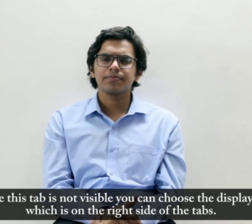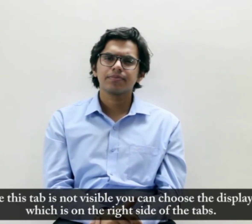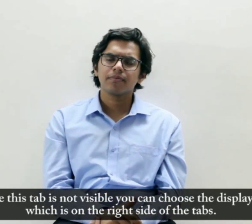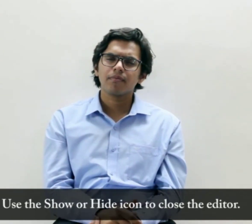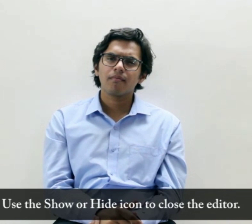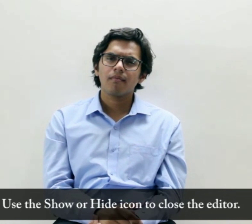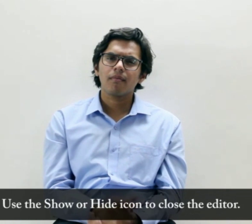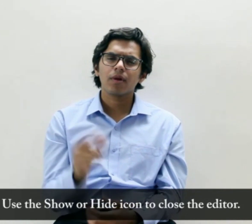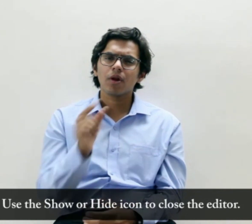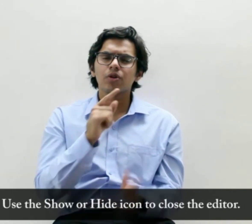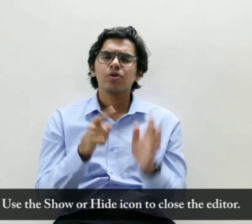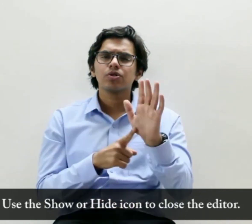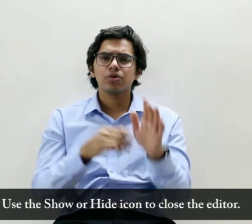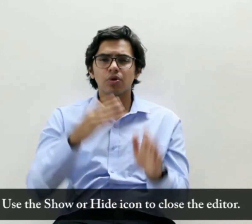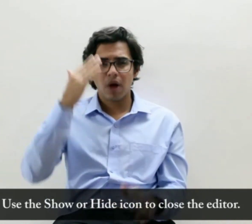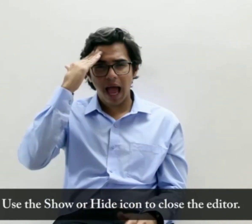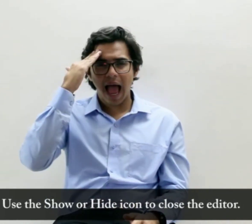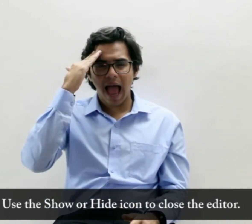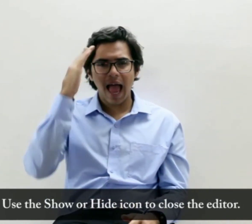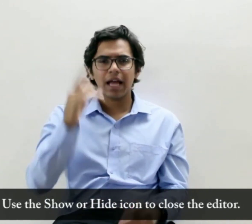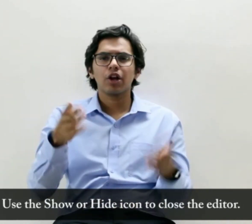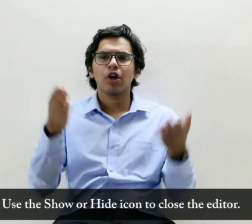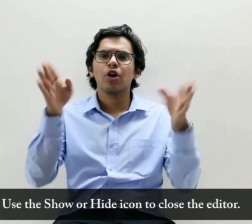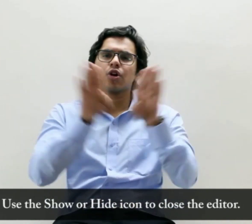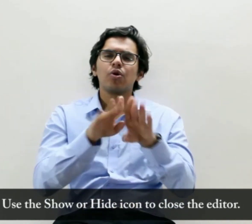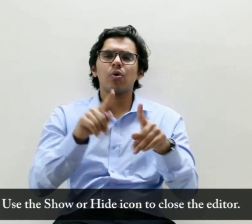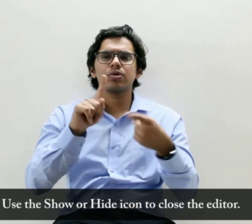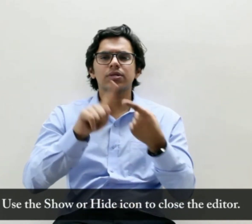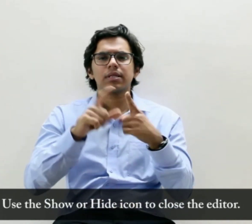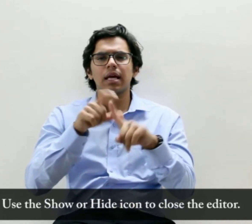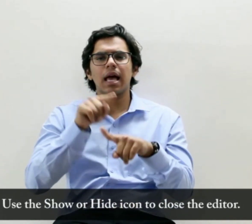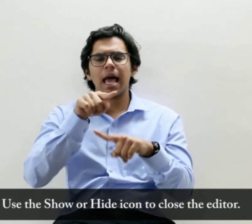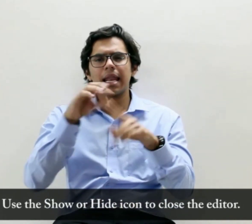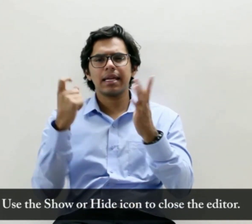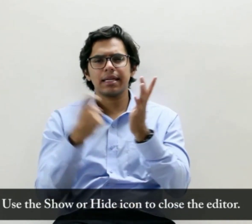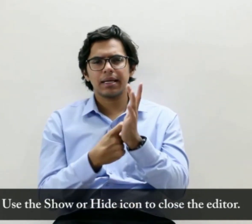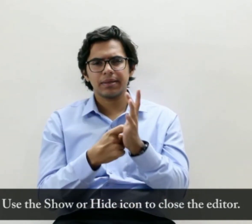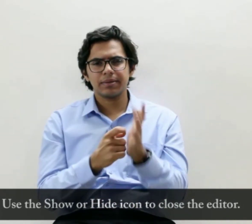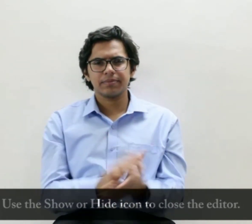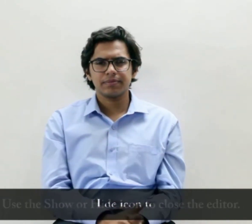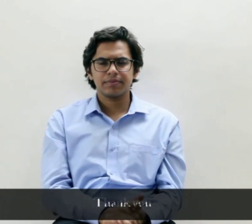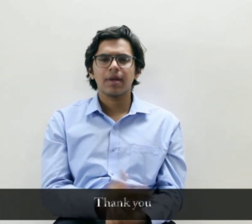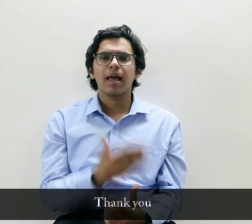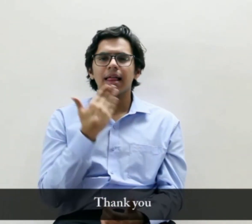Use the show or hide icon to close the editor. Thank you.